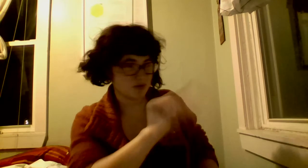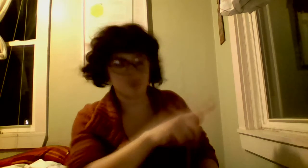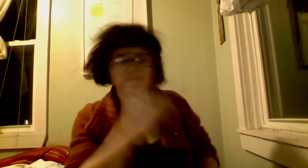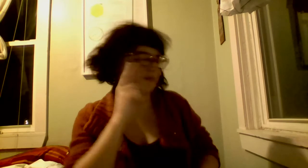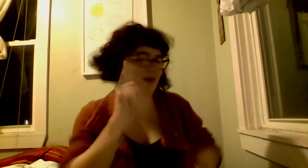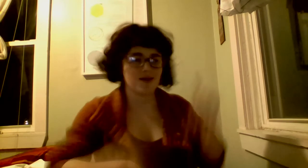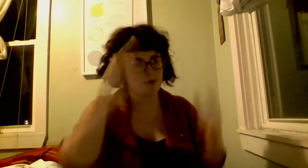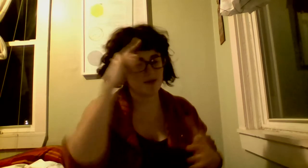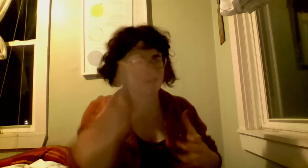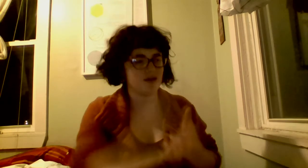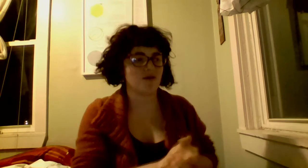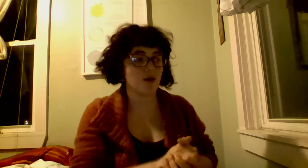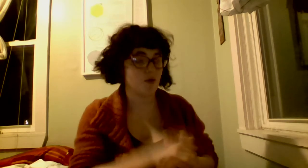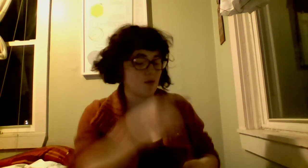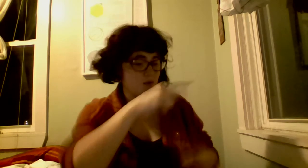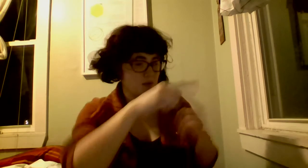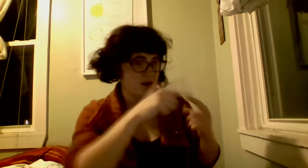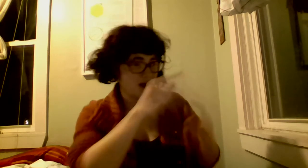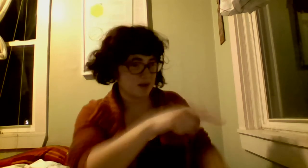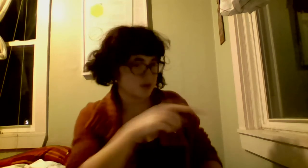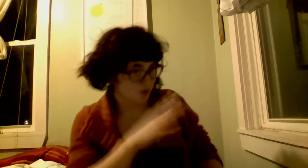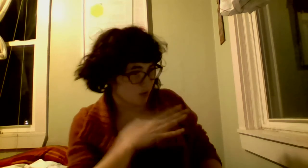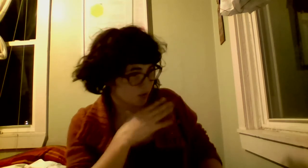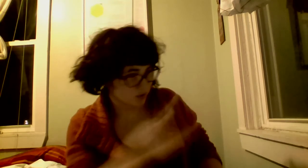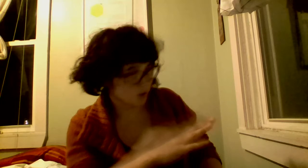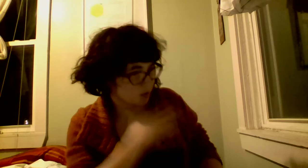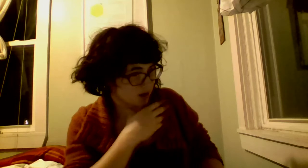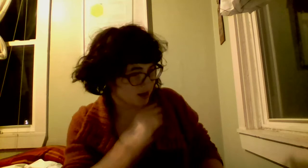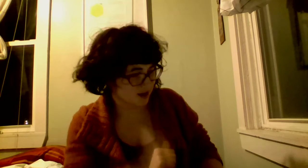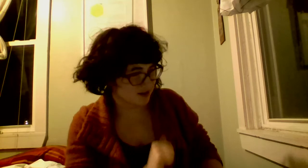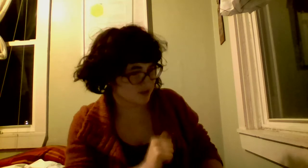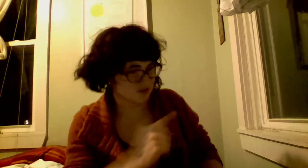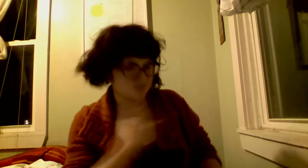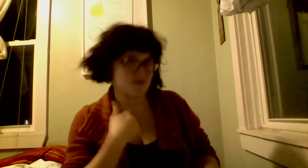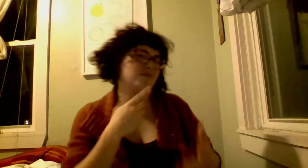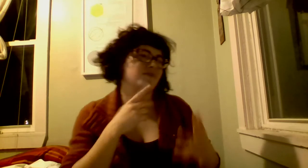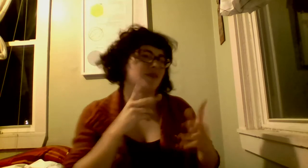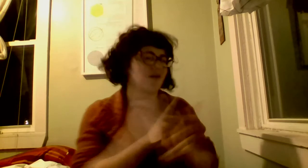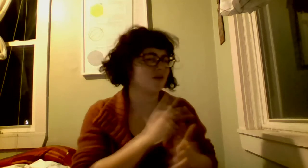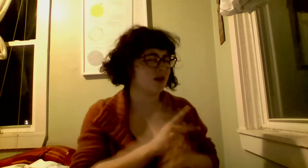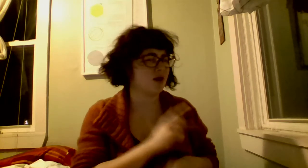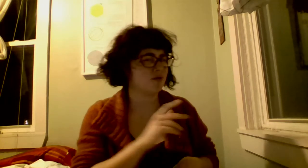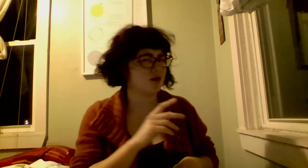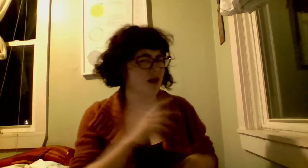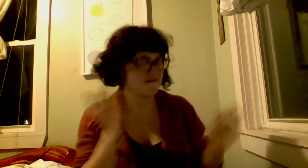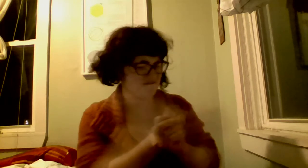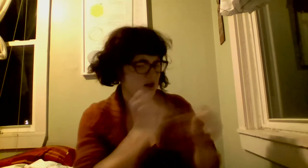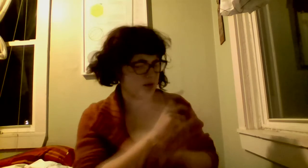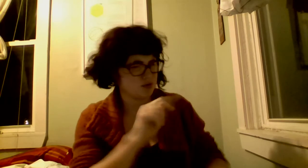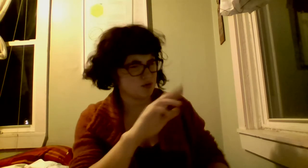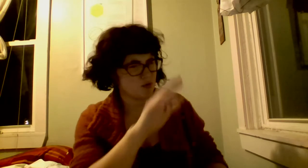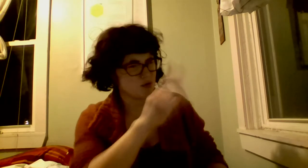dealt with those creatures all the time, but you're nothing but a chicken. No, it wasn't too much he could say, so he went over to the corner and sat